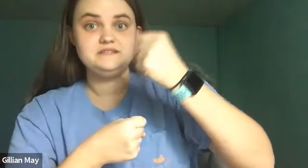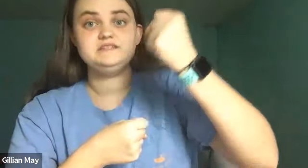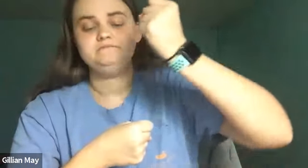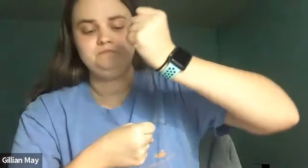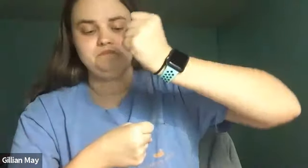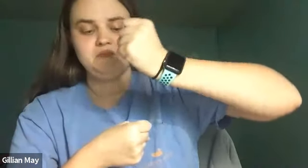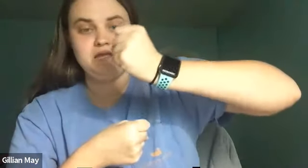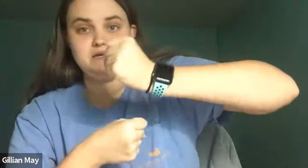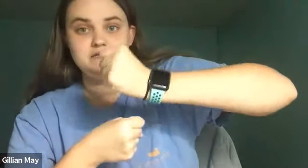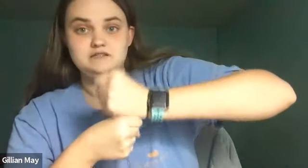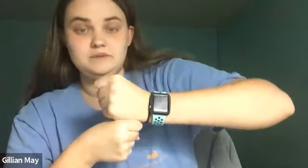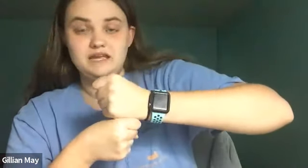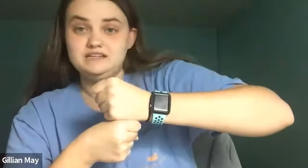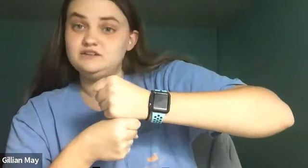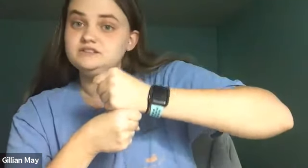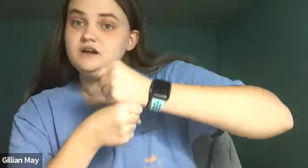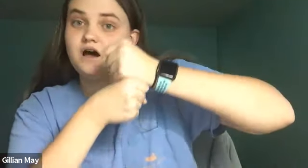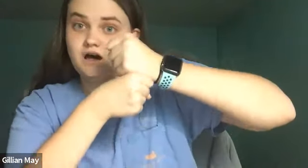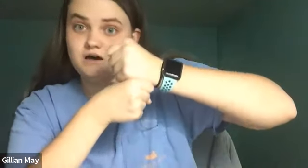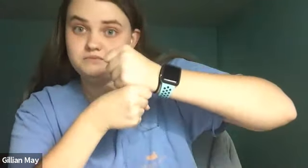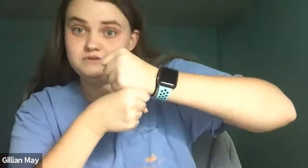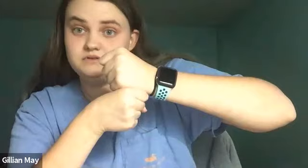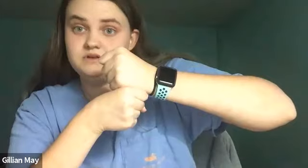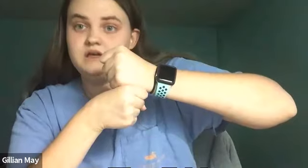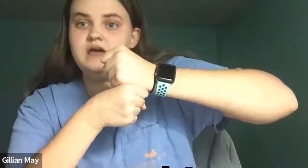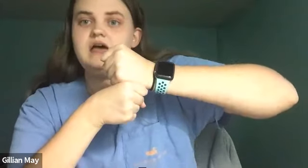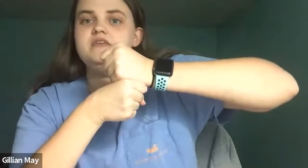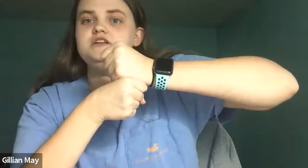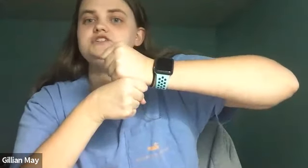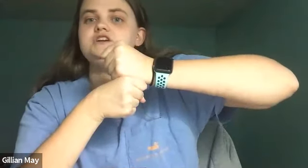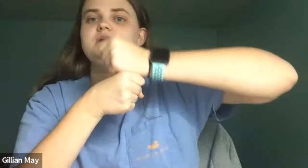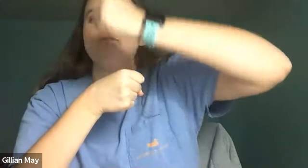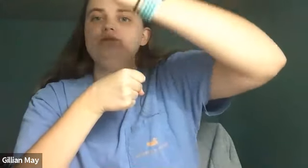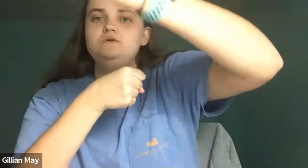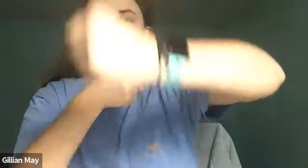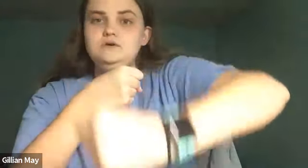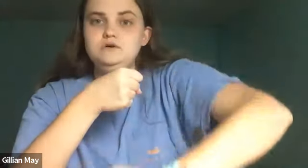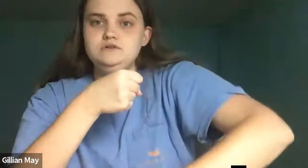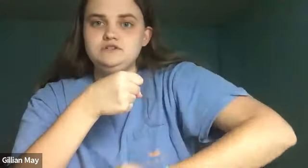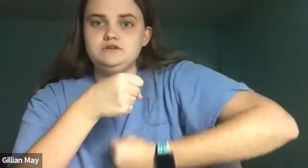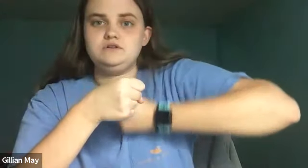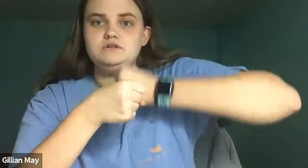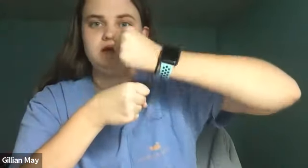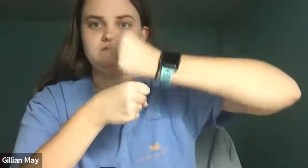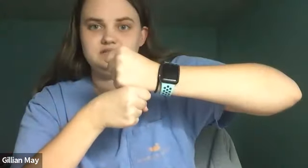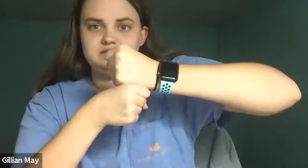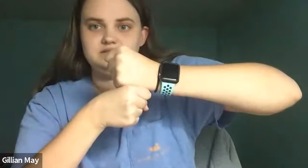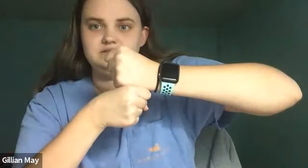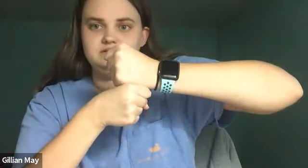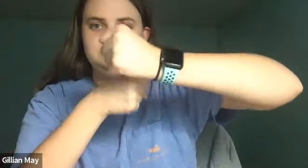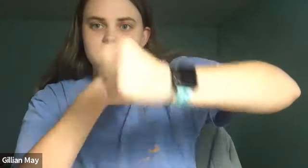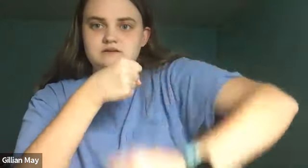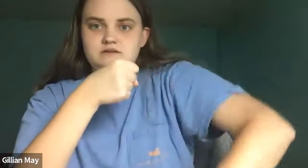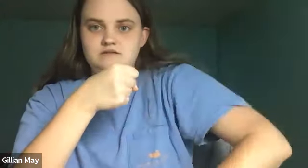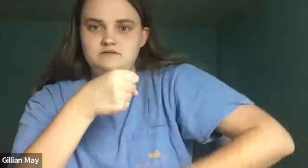fist, dominant hand is on top, and then you're just gonna make a full circle around it.